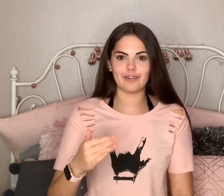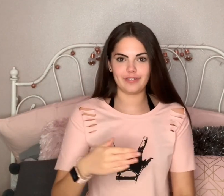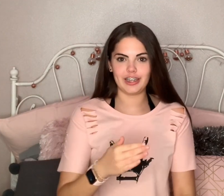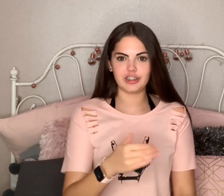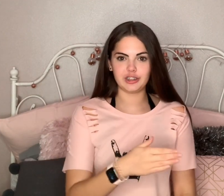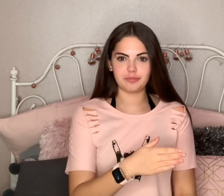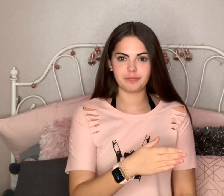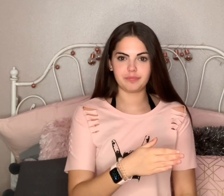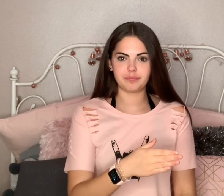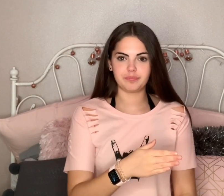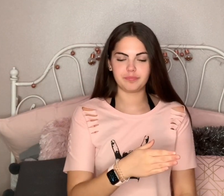Goldfish.